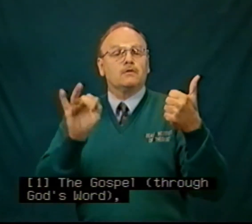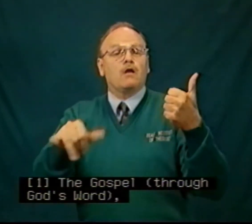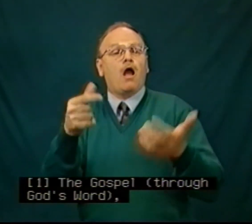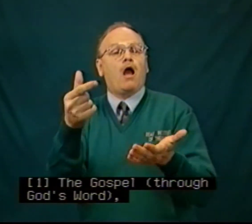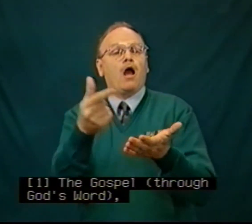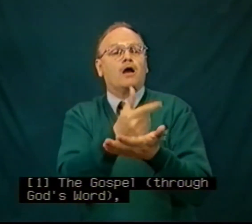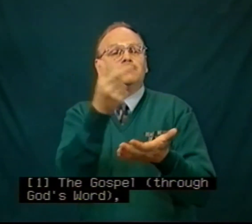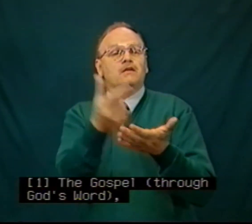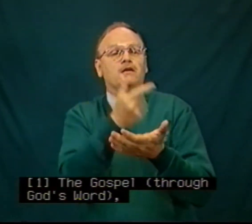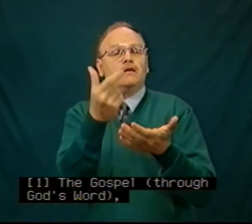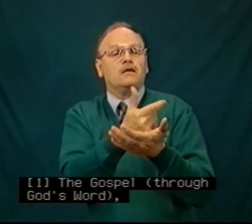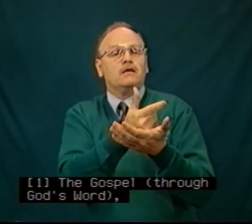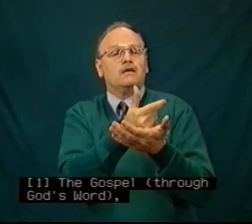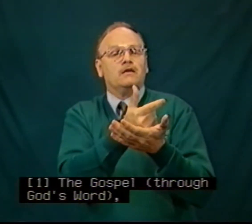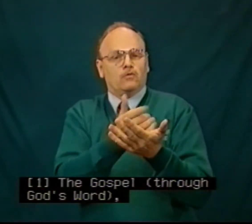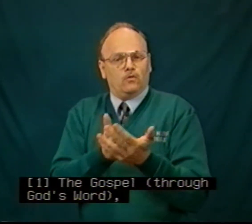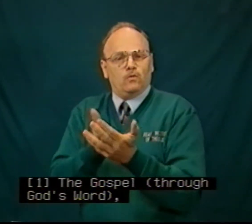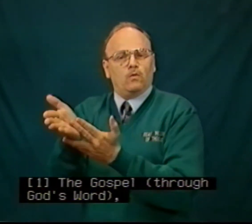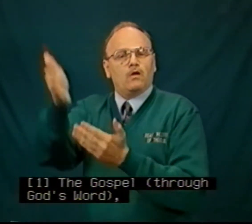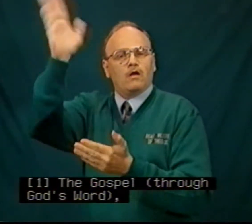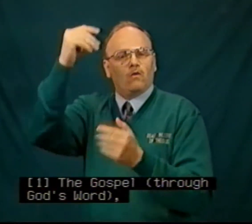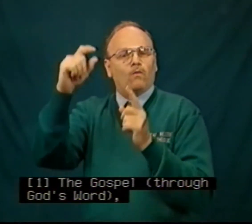One, the gospel through God's word.